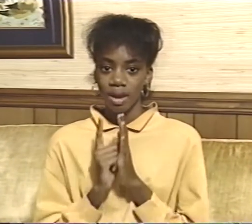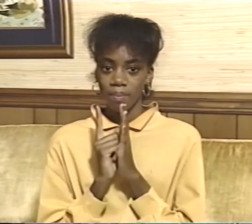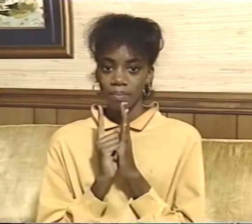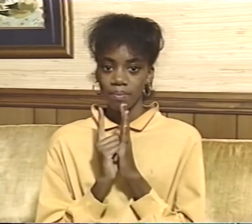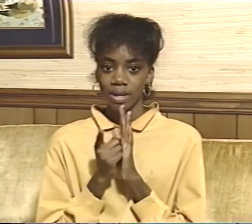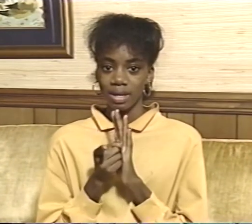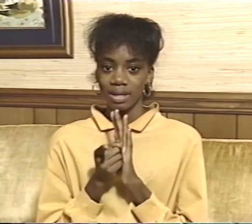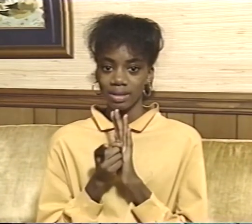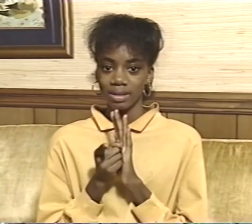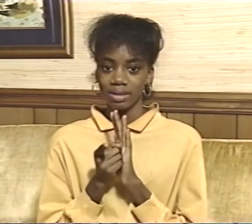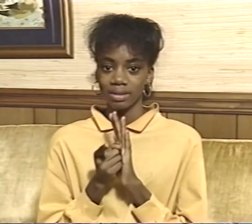Minute.